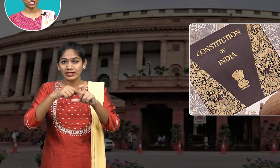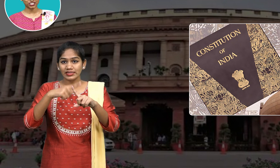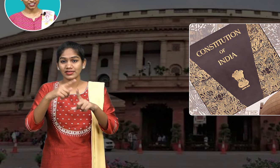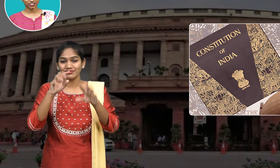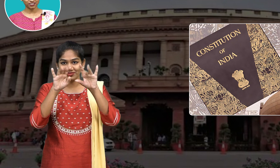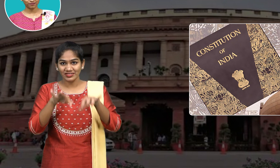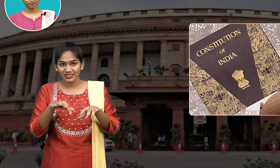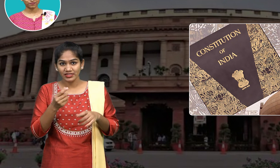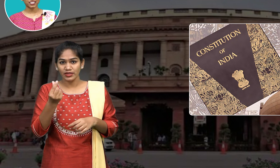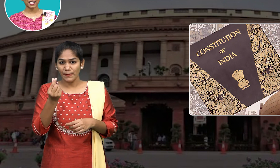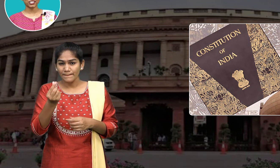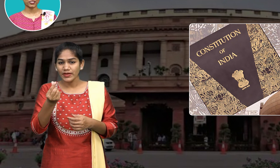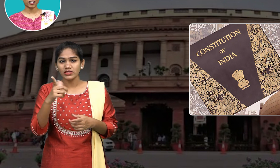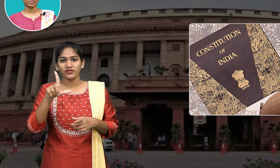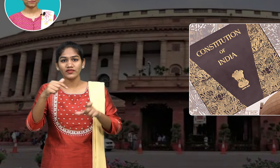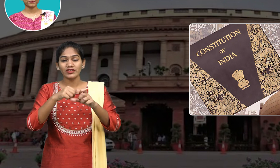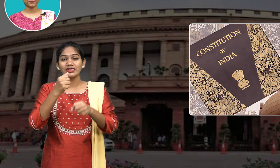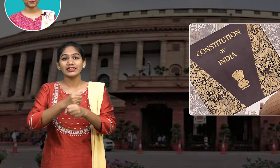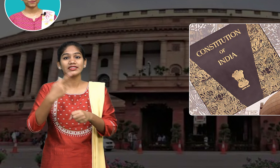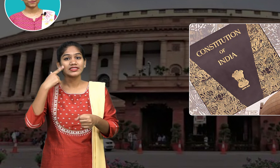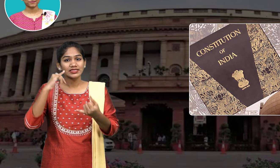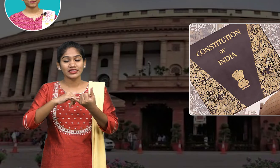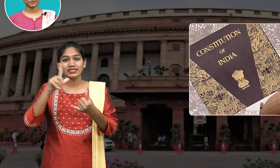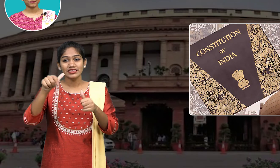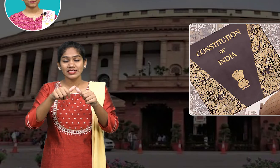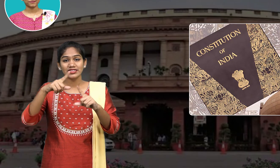of legislation, etc.